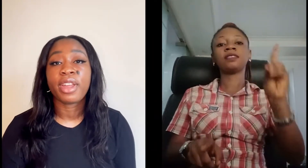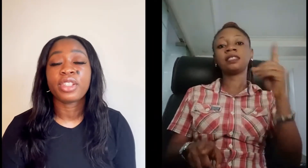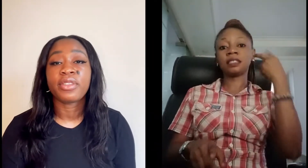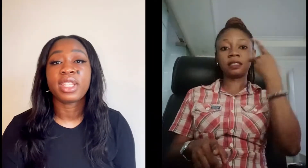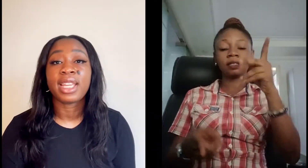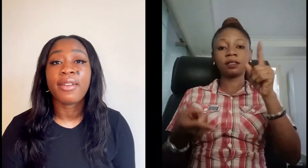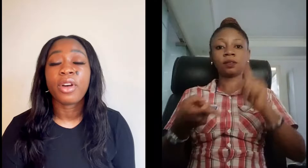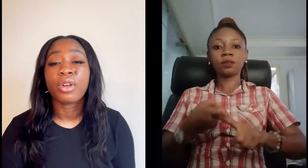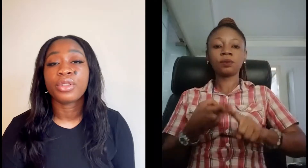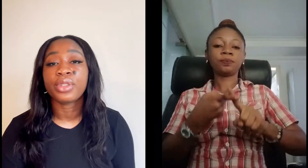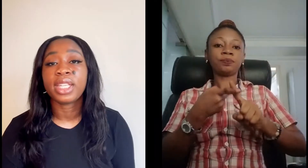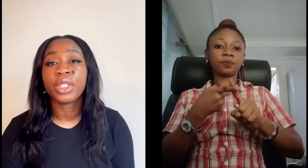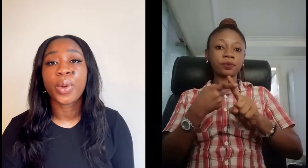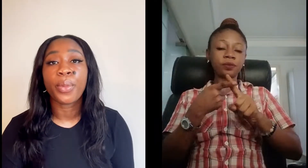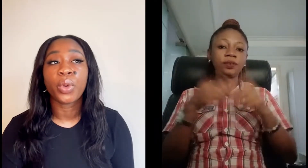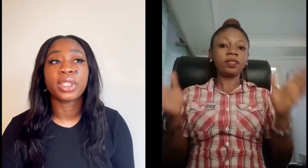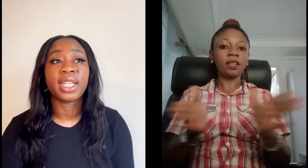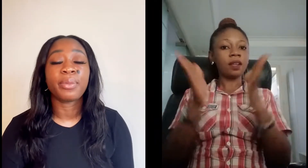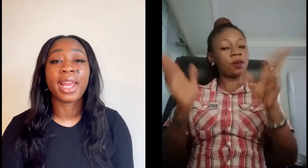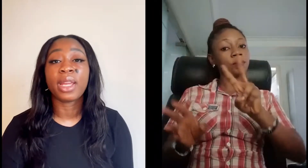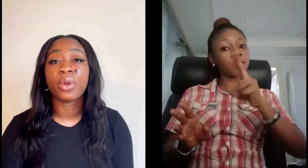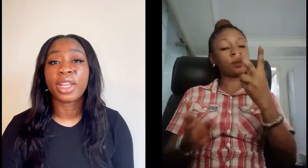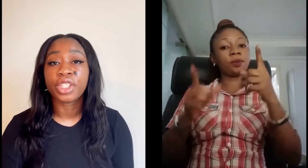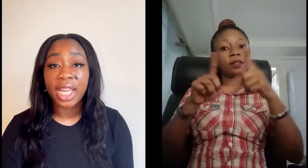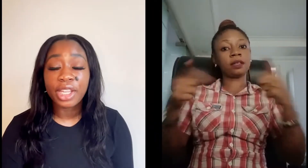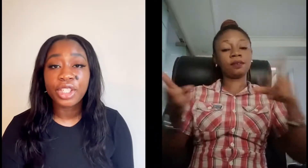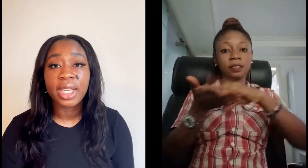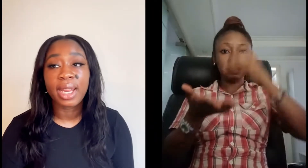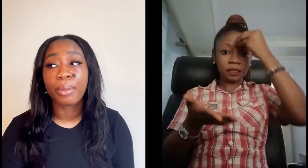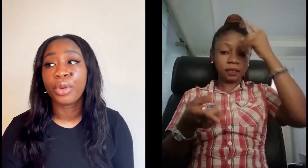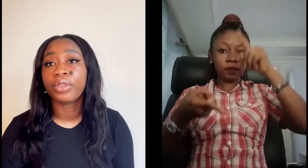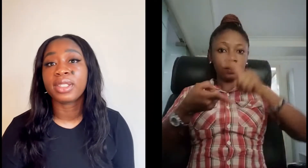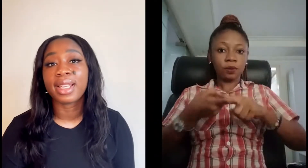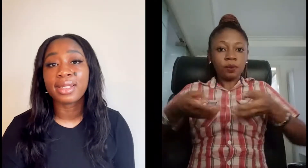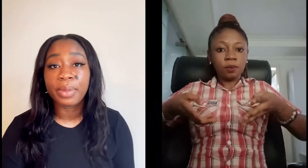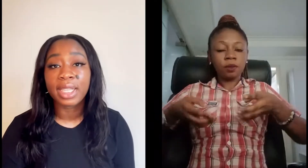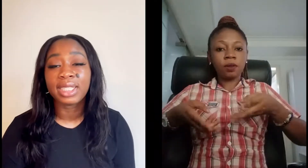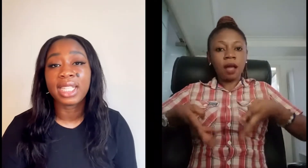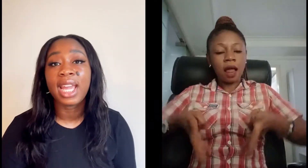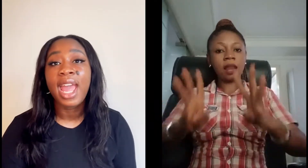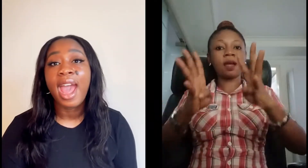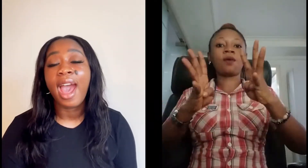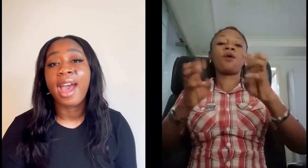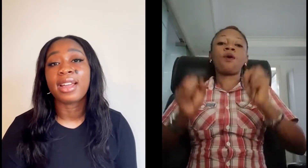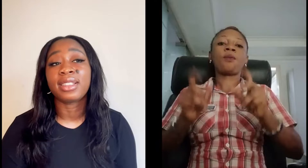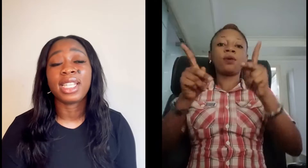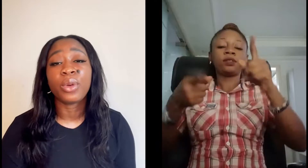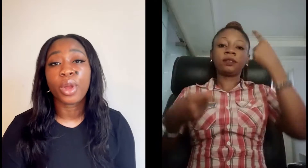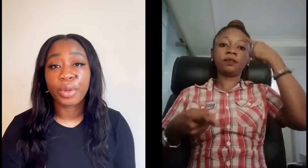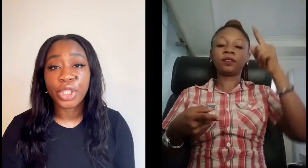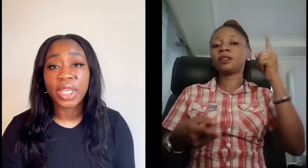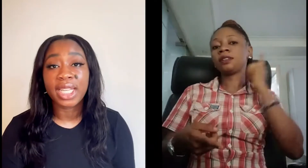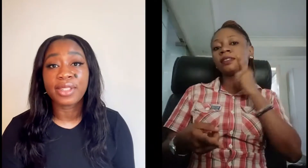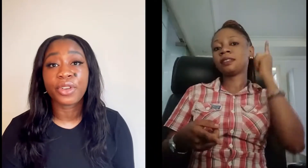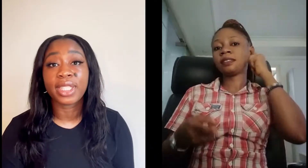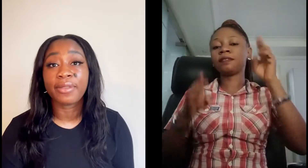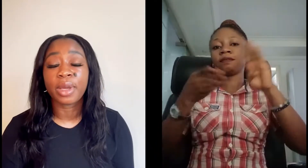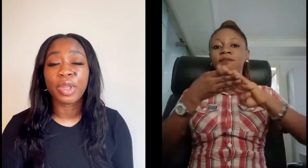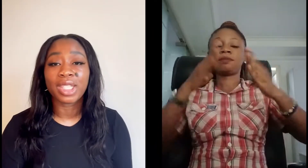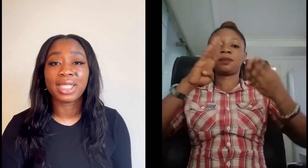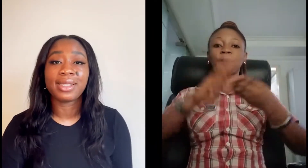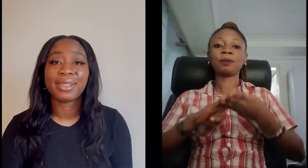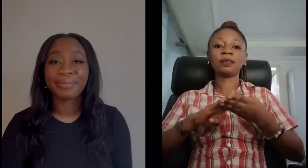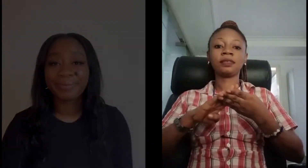World Federation of the Deaf also seek to embolden bilingual education, improved accessibility, and equal opportunities for